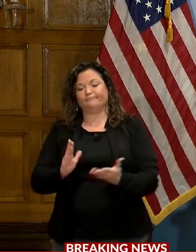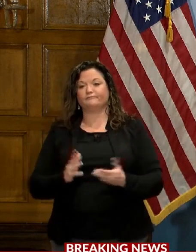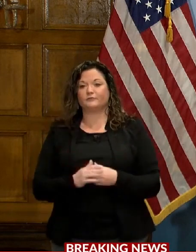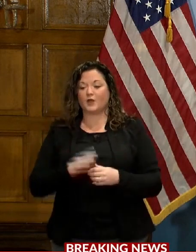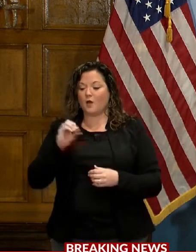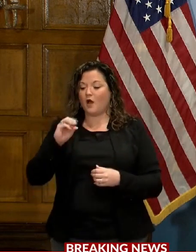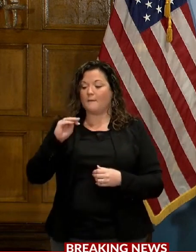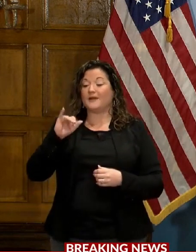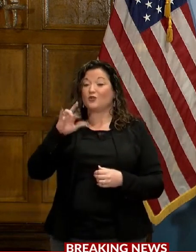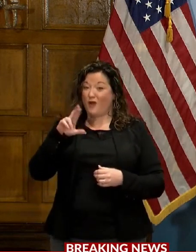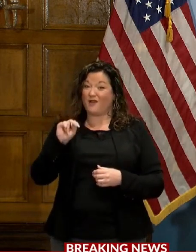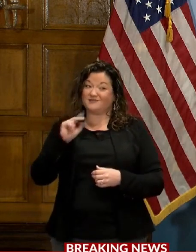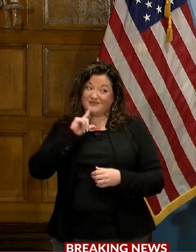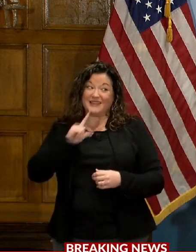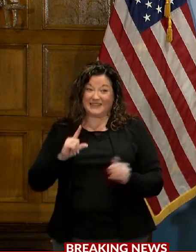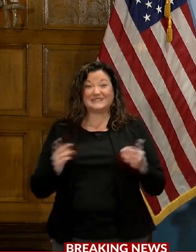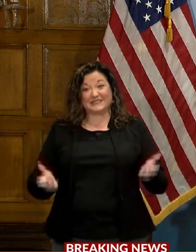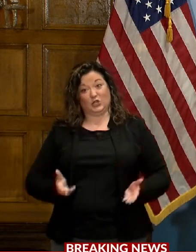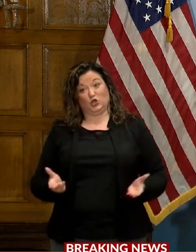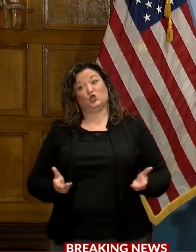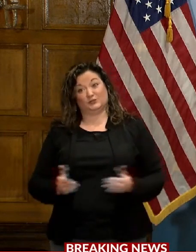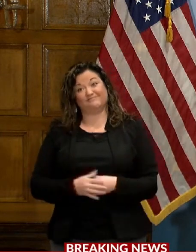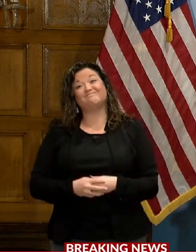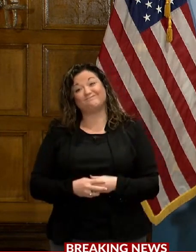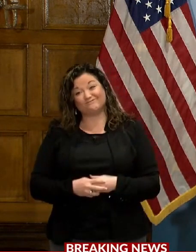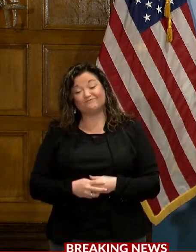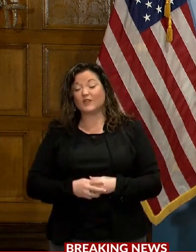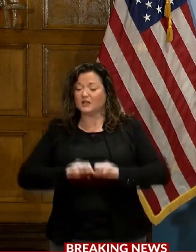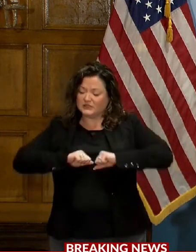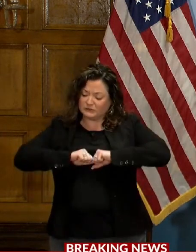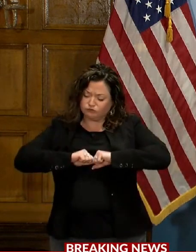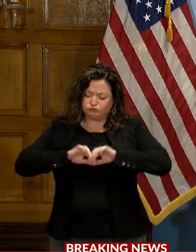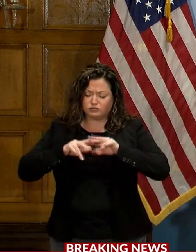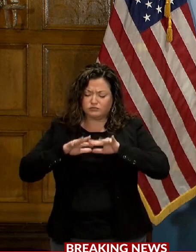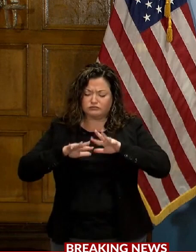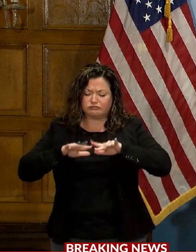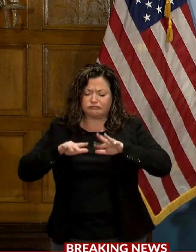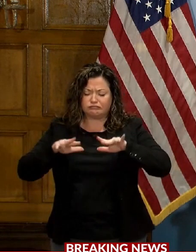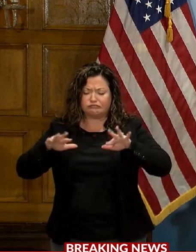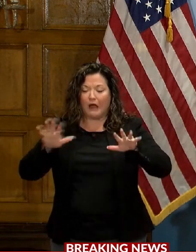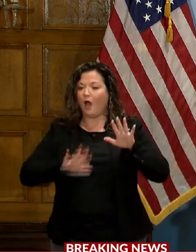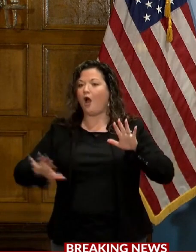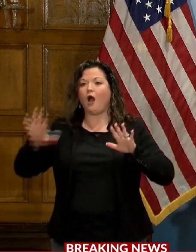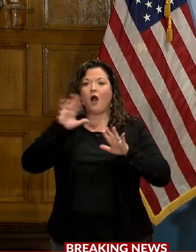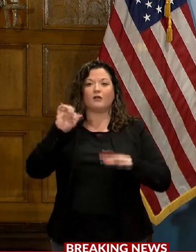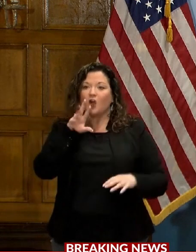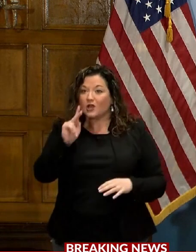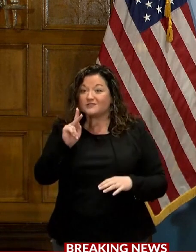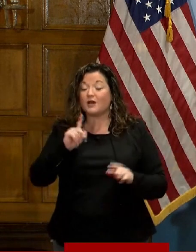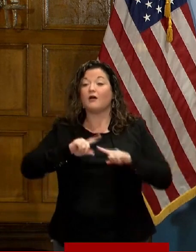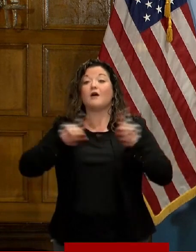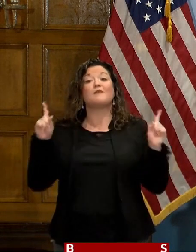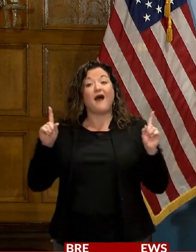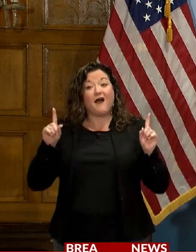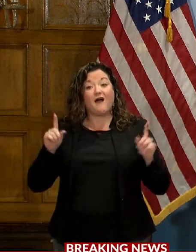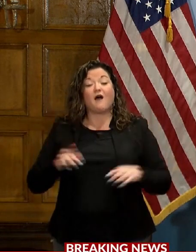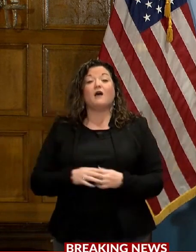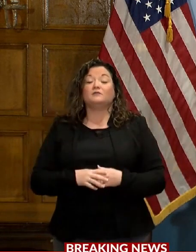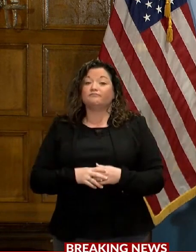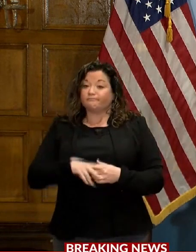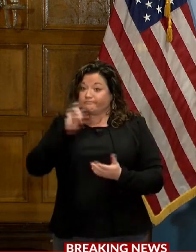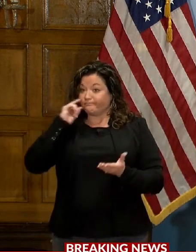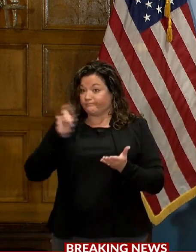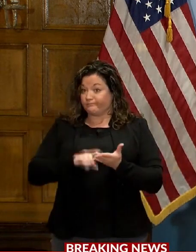Omicron is here. It is here. It is raging across Arkansas, But what we see from the